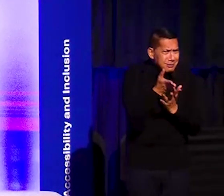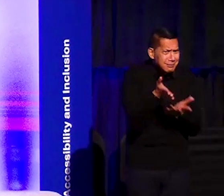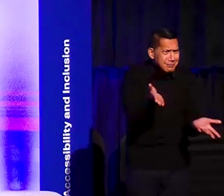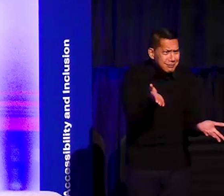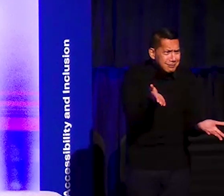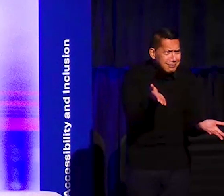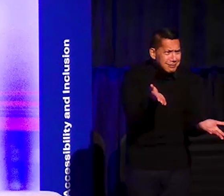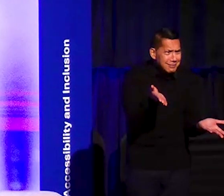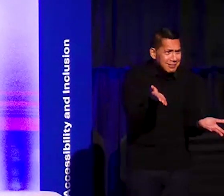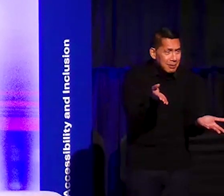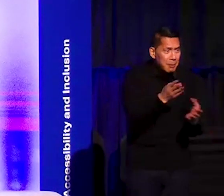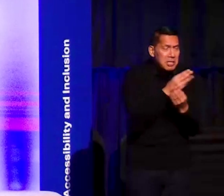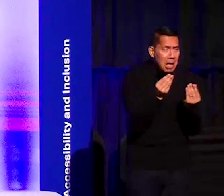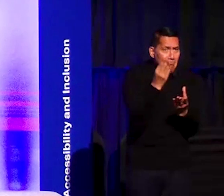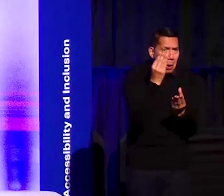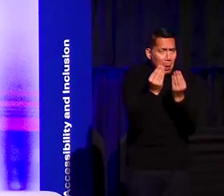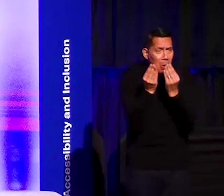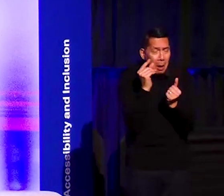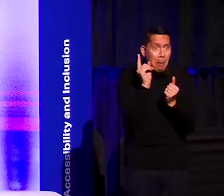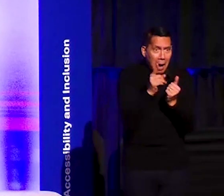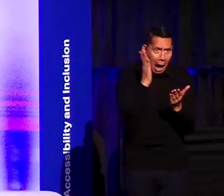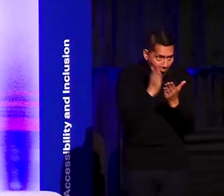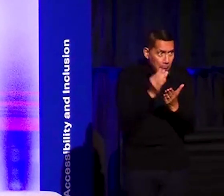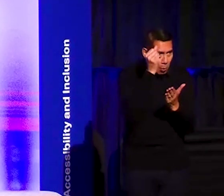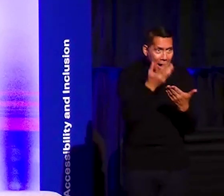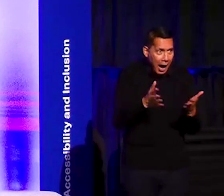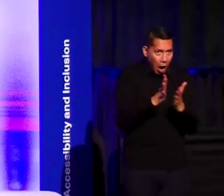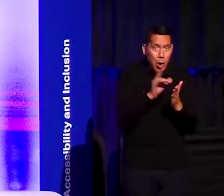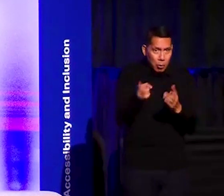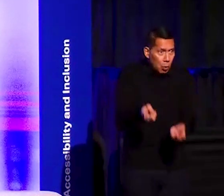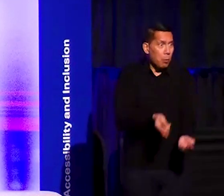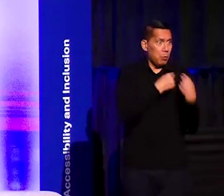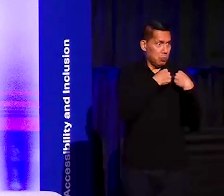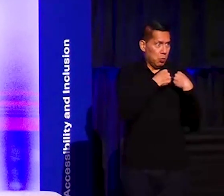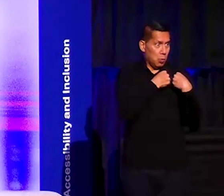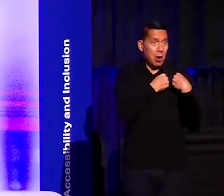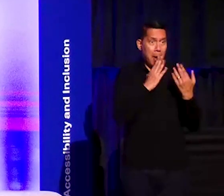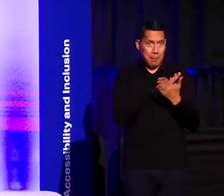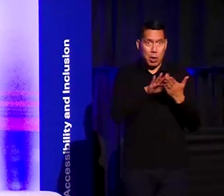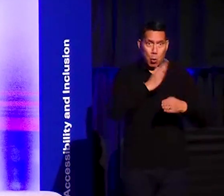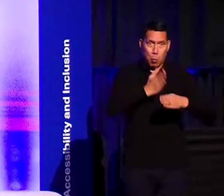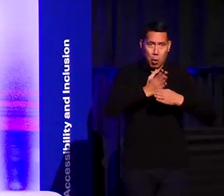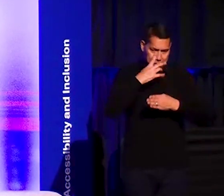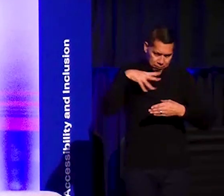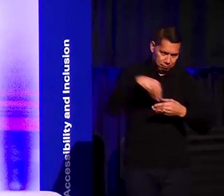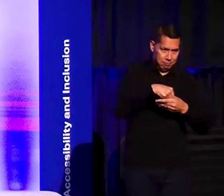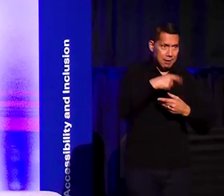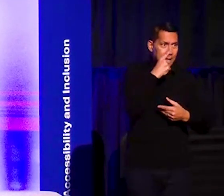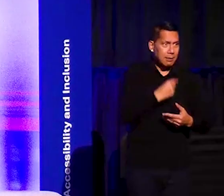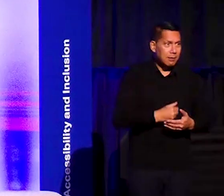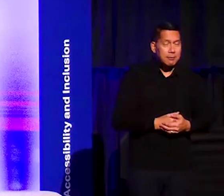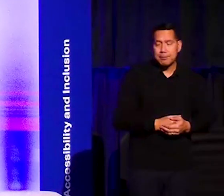might need to fill in some gaps, but you should absolutely be taking charge and claiming this area of your work.